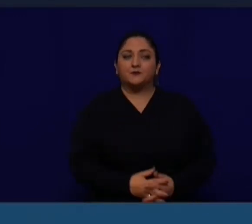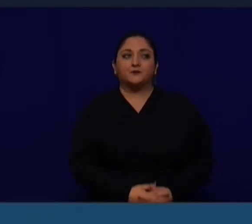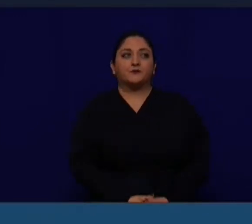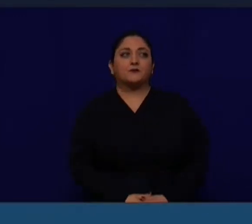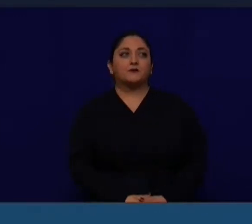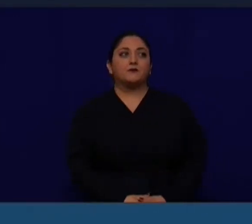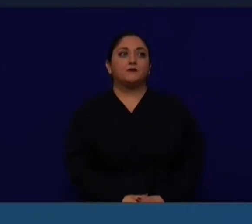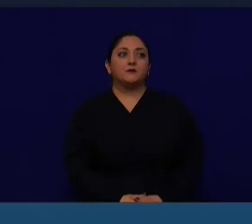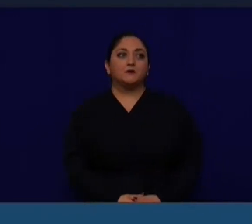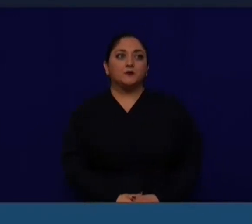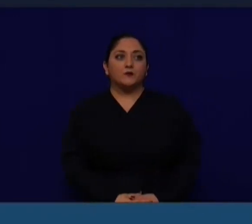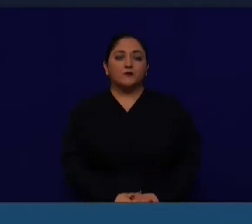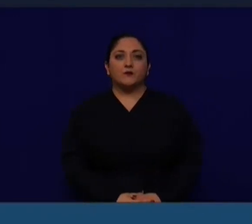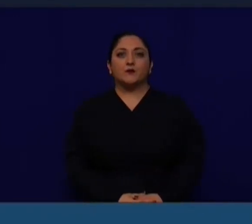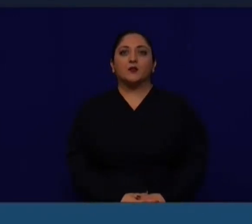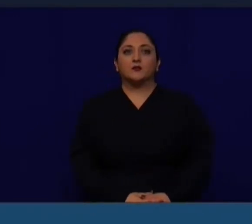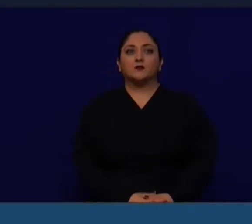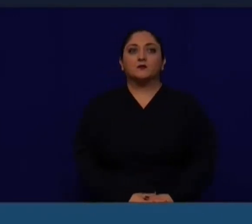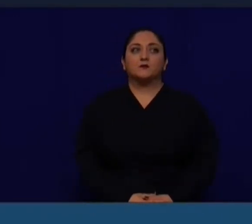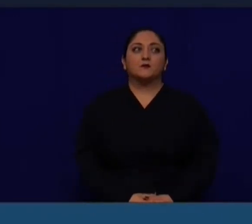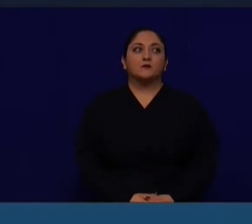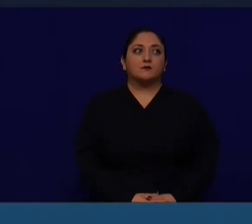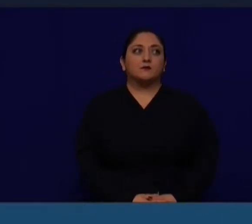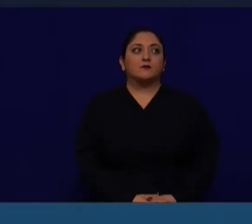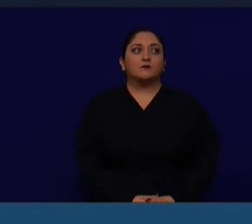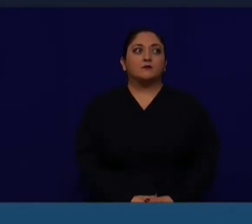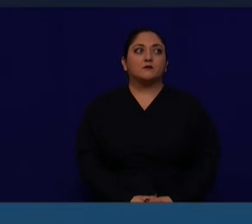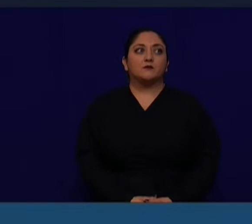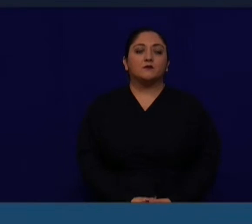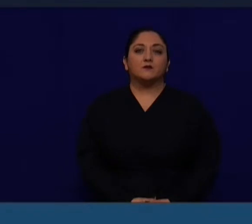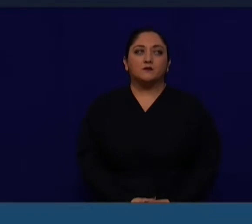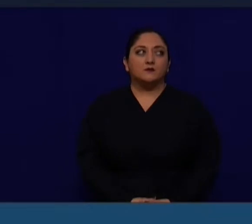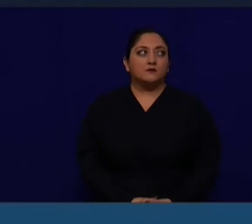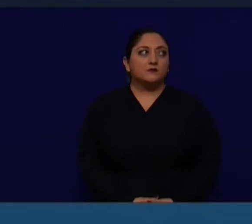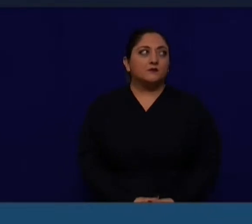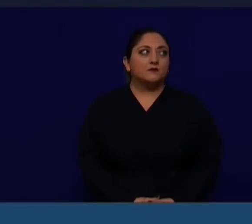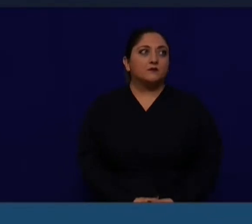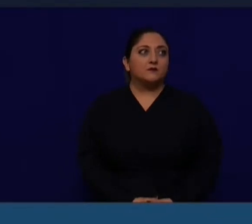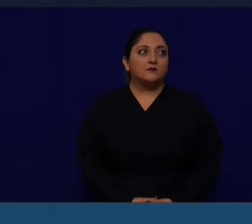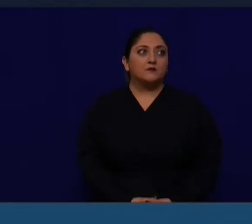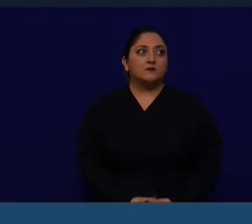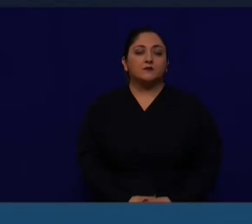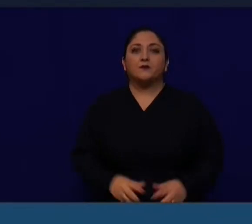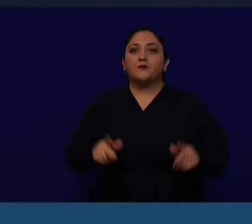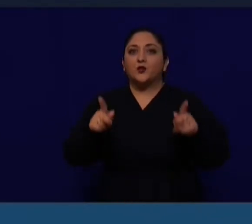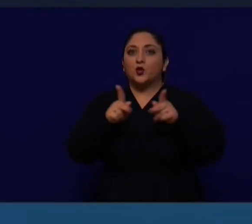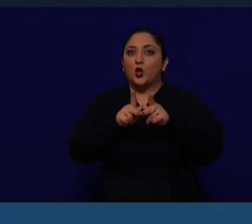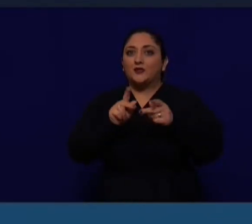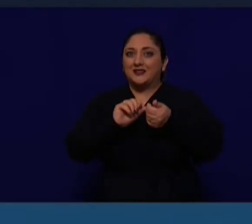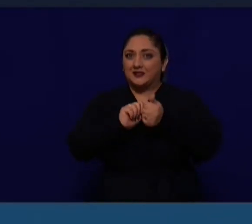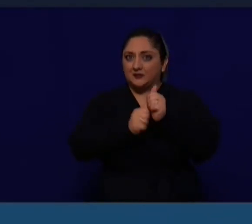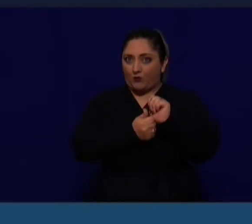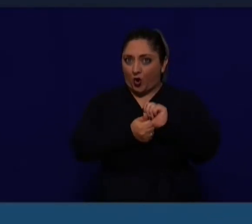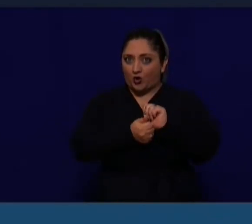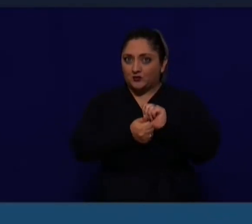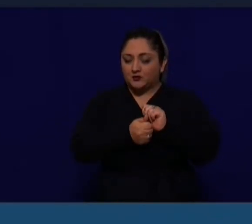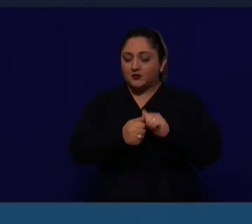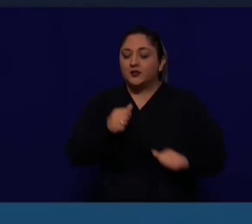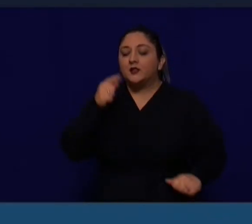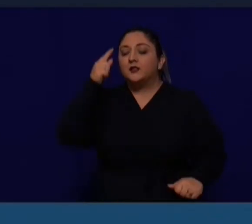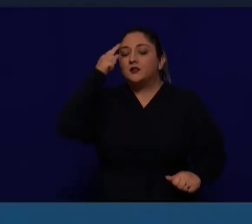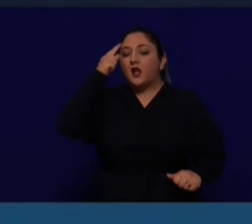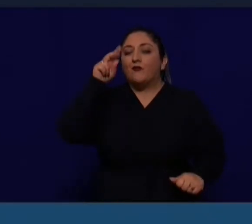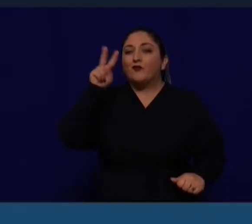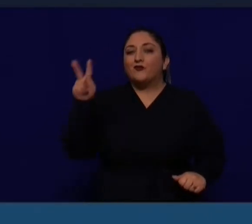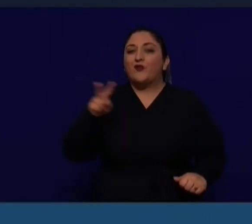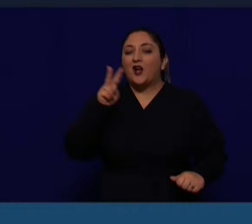fuq contact sports, mela nafu dal-virus kif jinfirex. Dan il-virus huwa virus li inti ħajinfirex